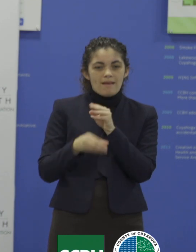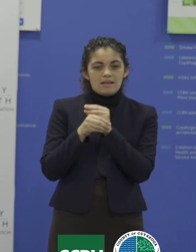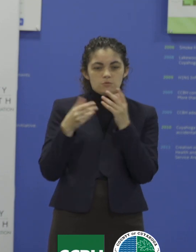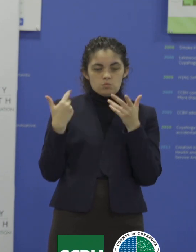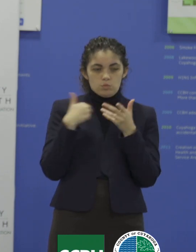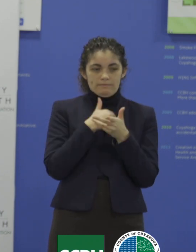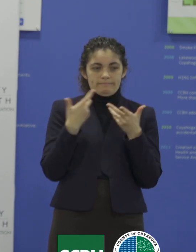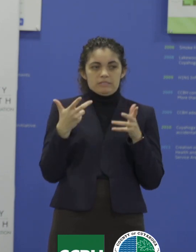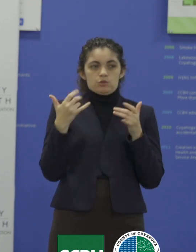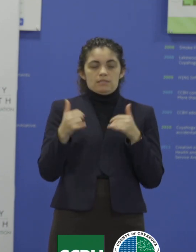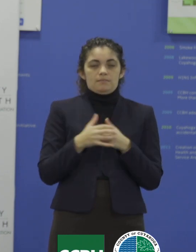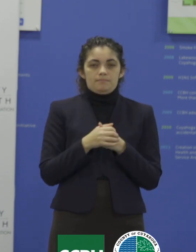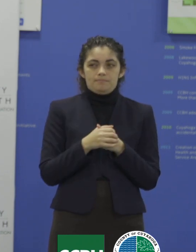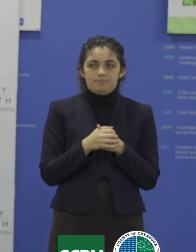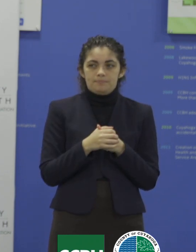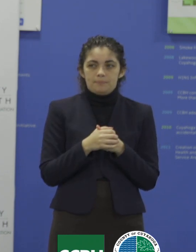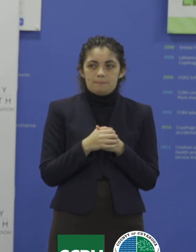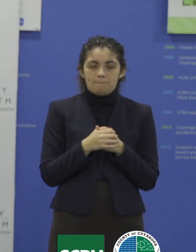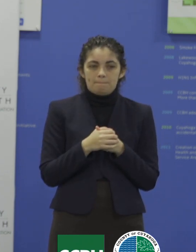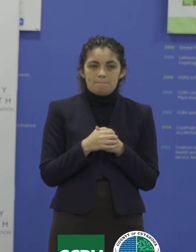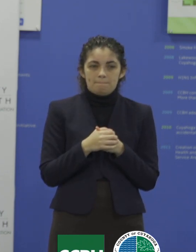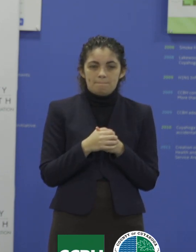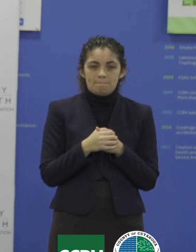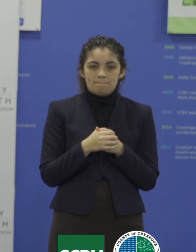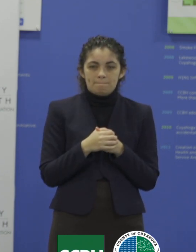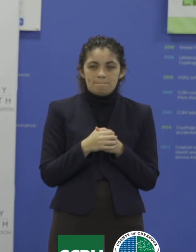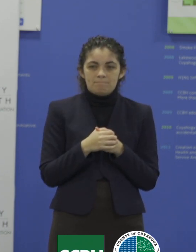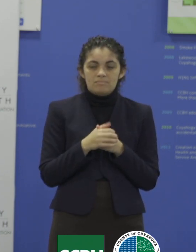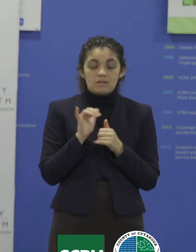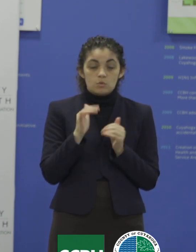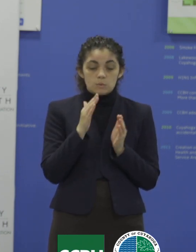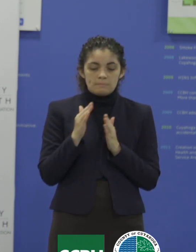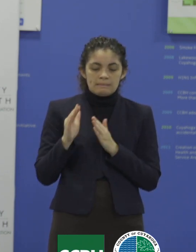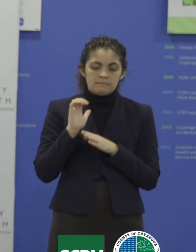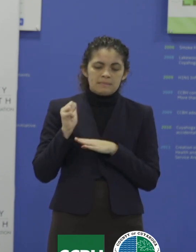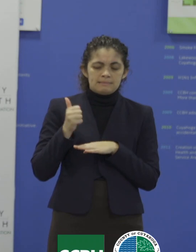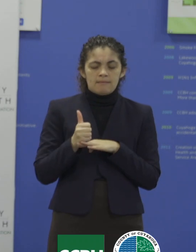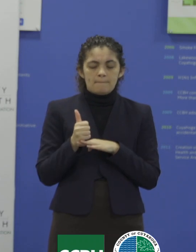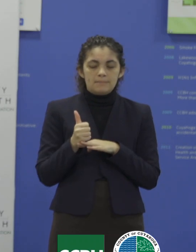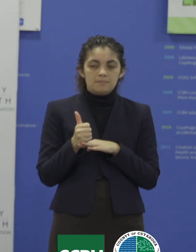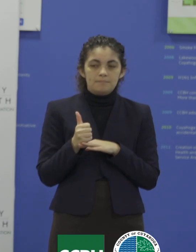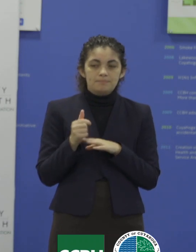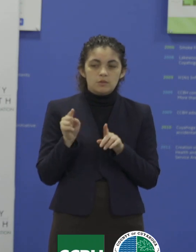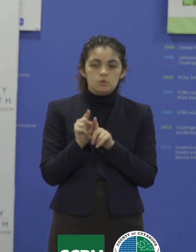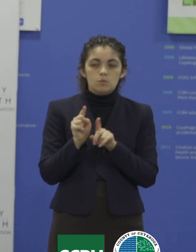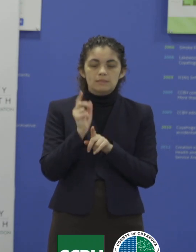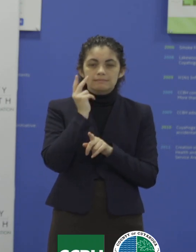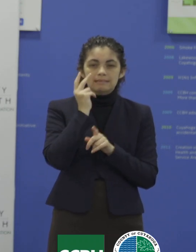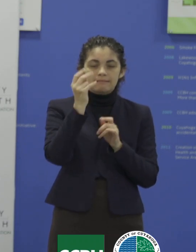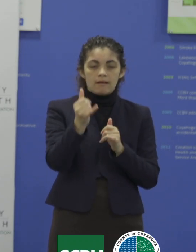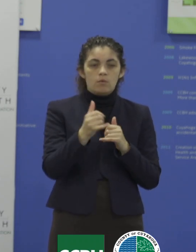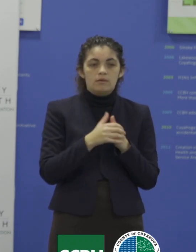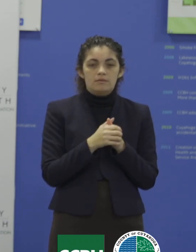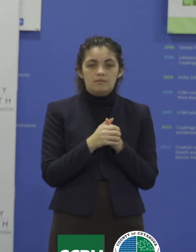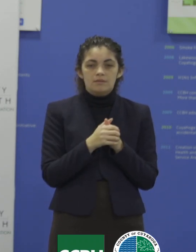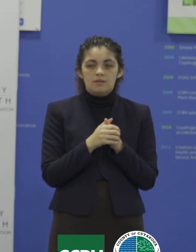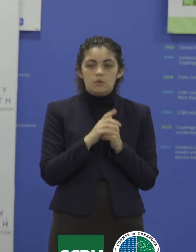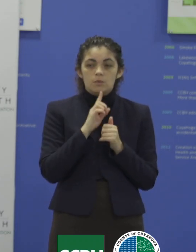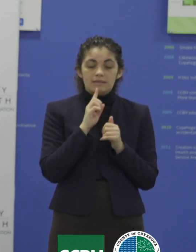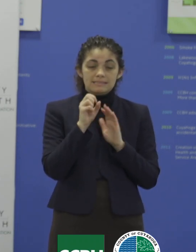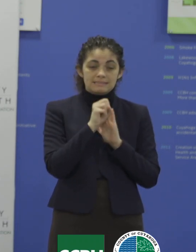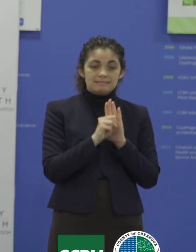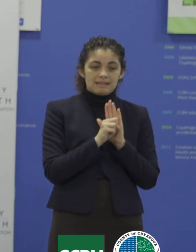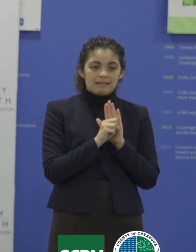wrap up, that those plans are in place, and what we're seeing now is now a